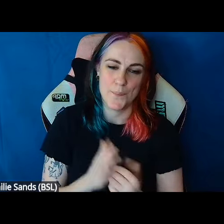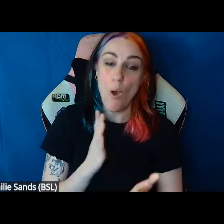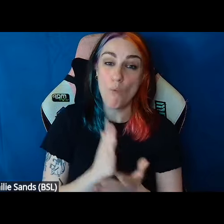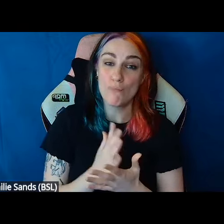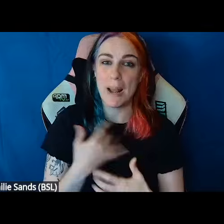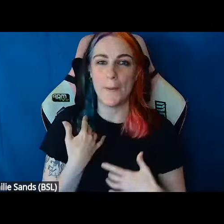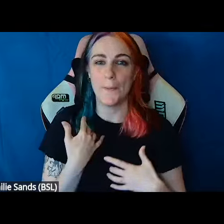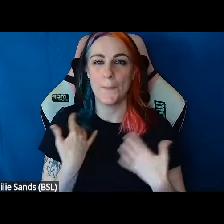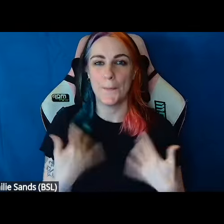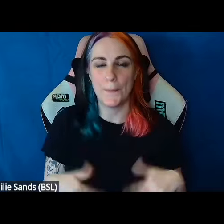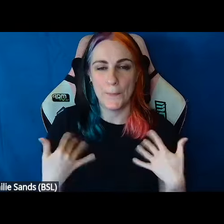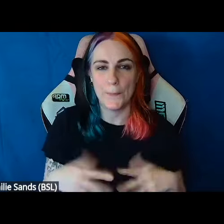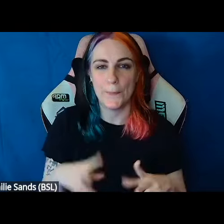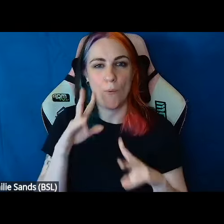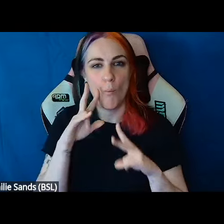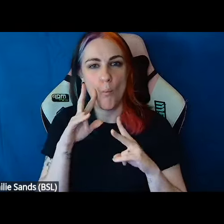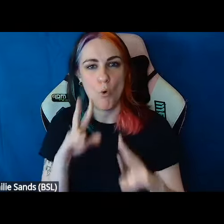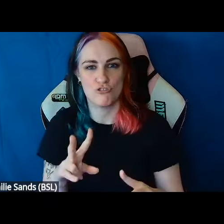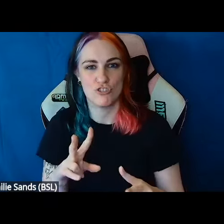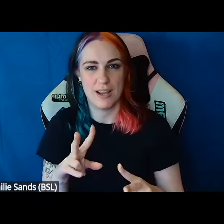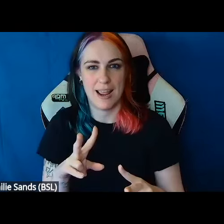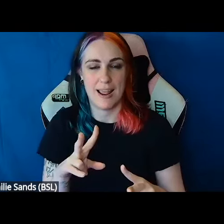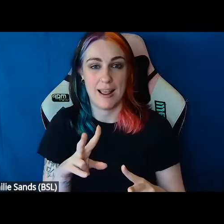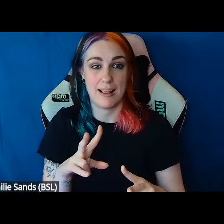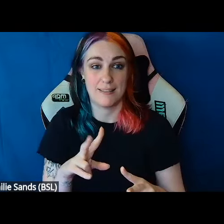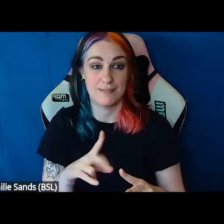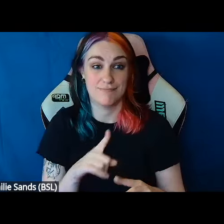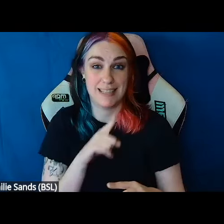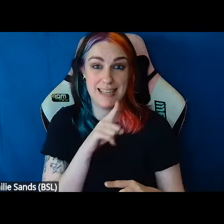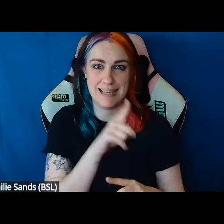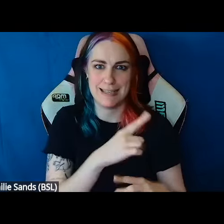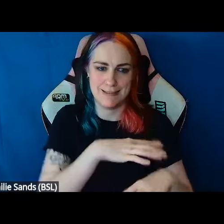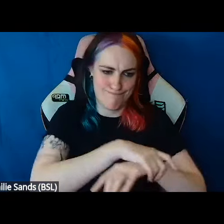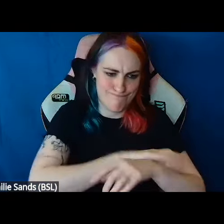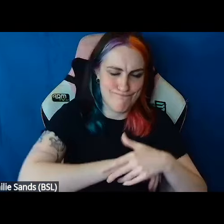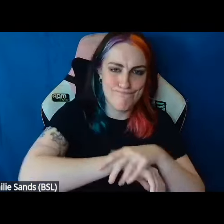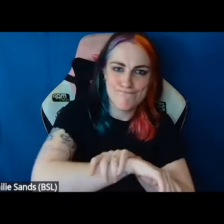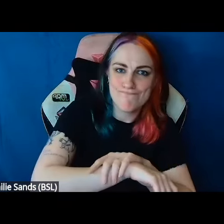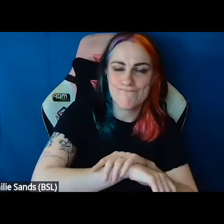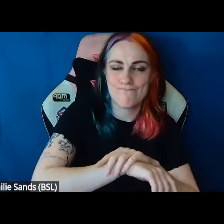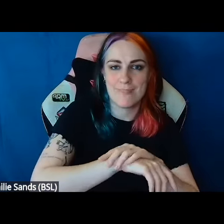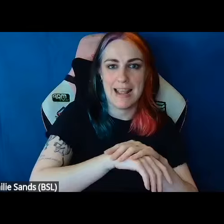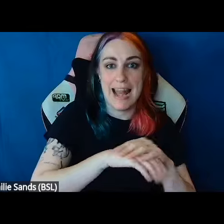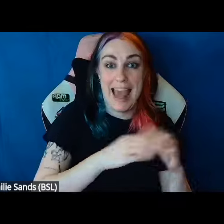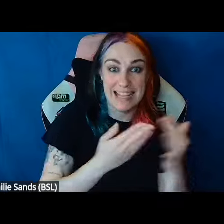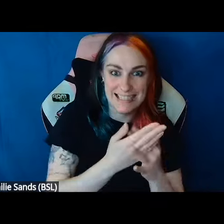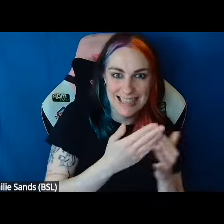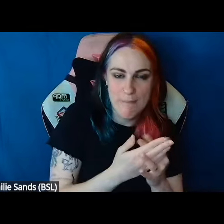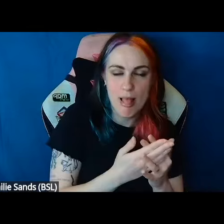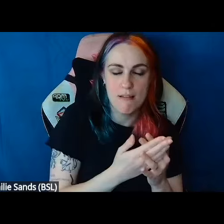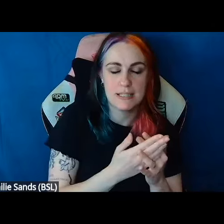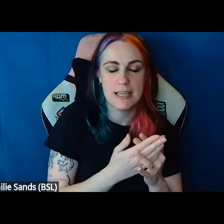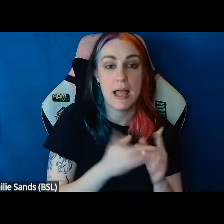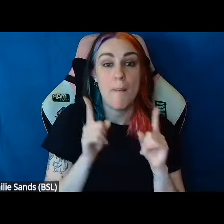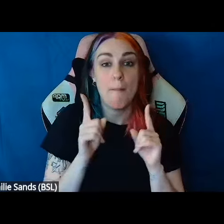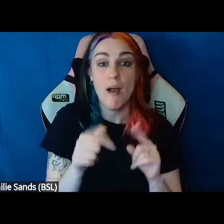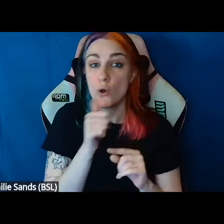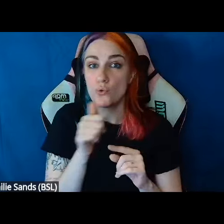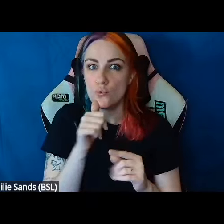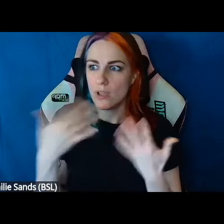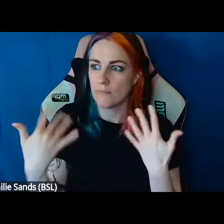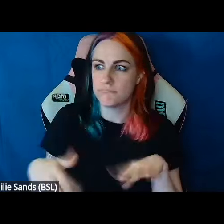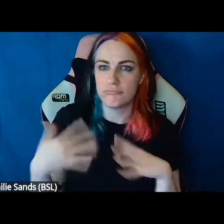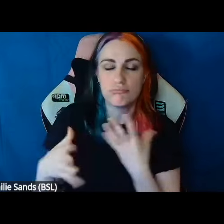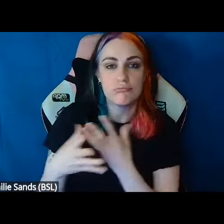only because of the investments that Clemens made in accessibility, but using these amazing resources that were already